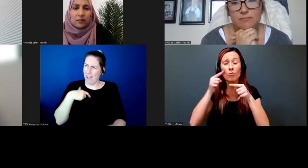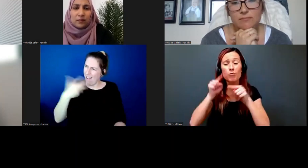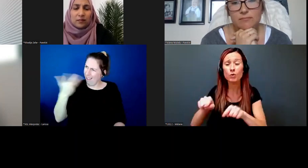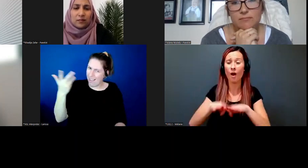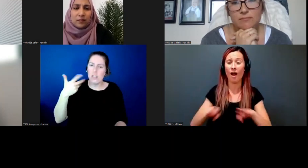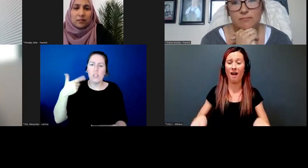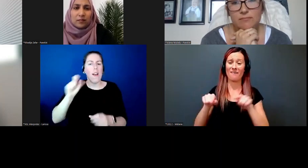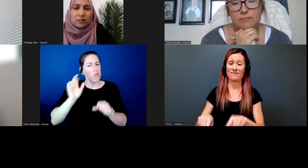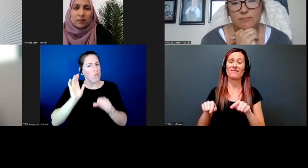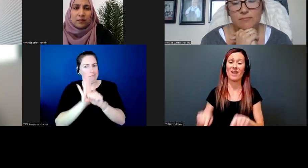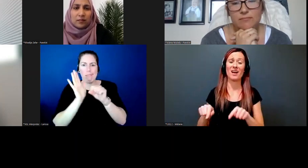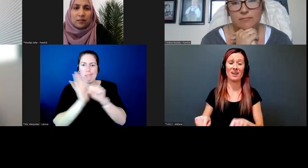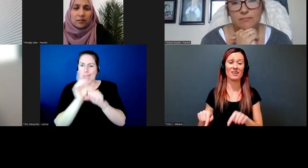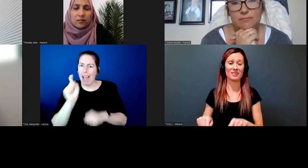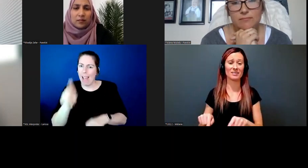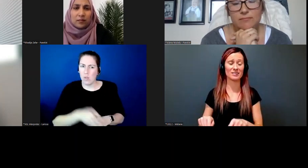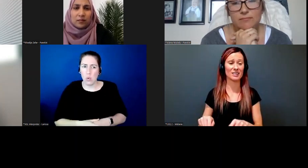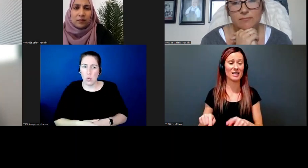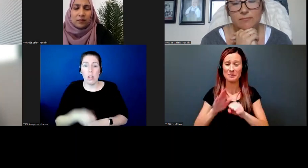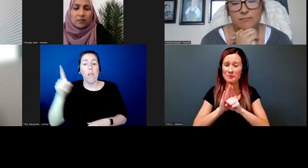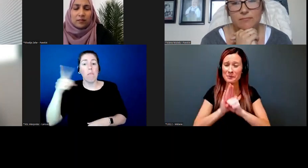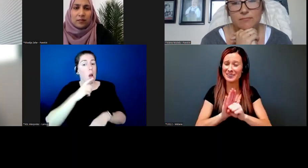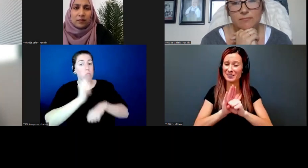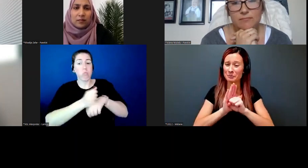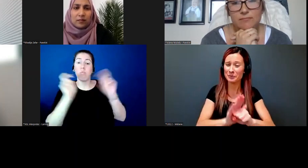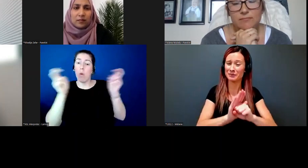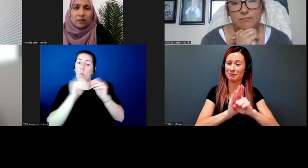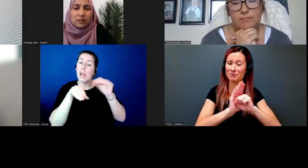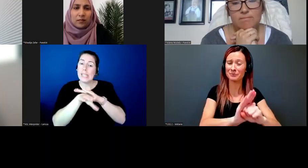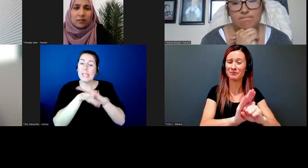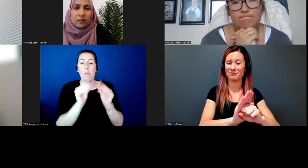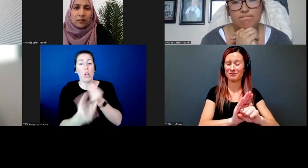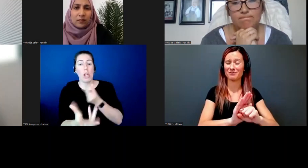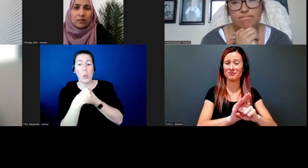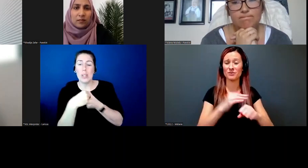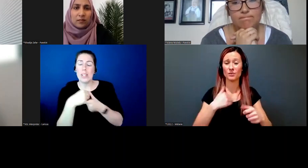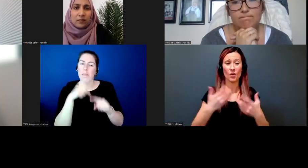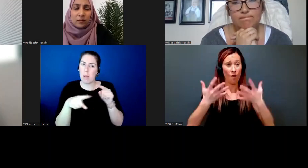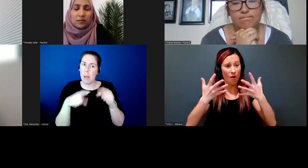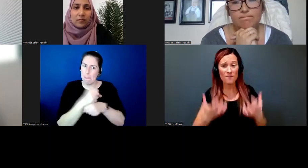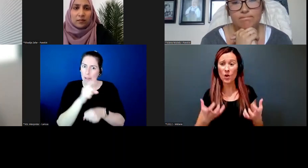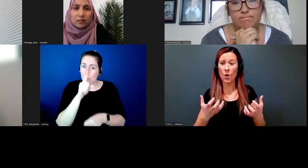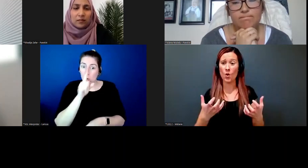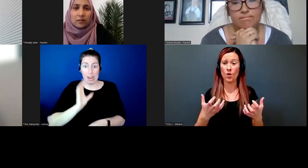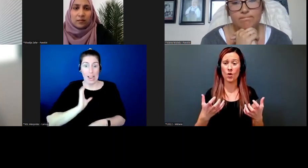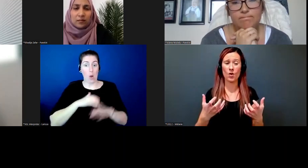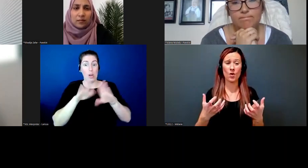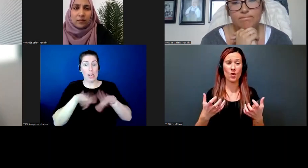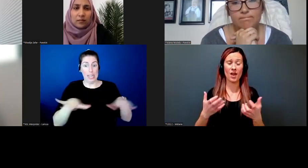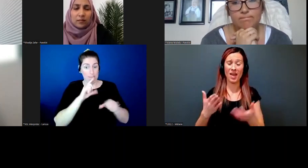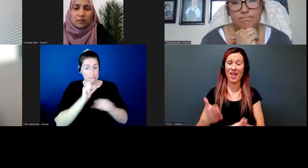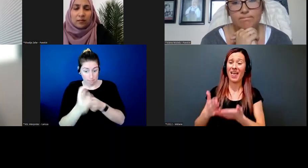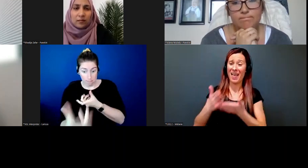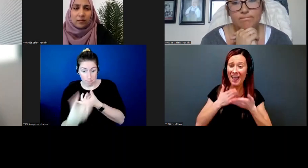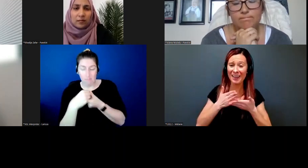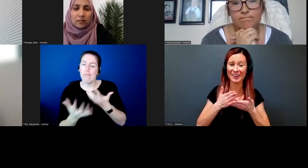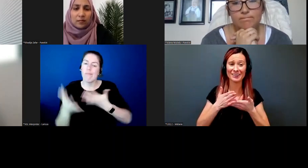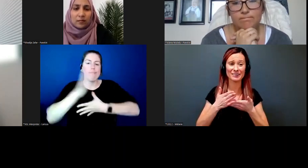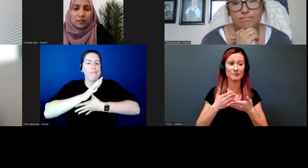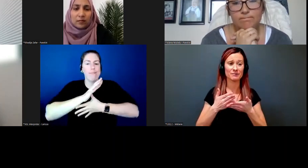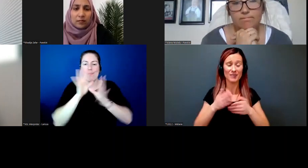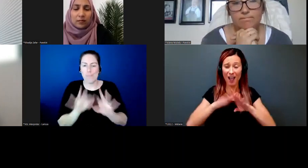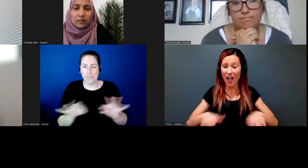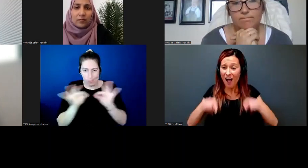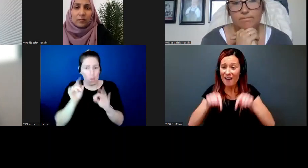They're trying to build an accessible and inclusive system. Let's ensure that the inclusivity of our kids is paramount in all provinces and